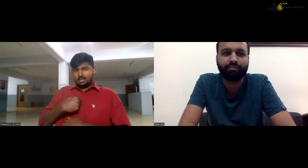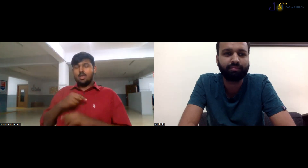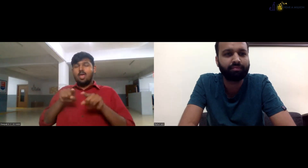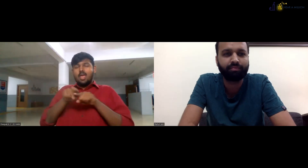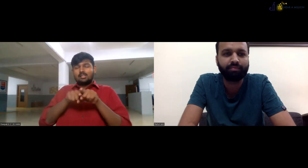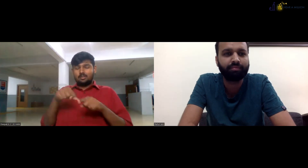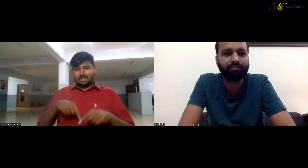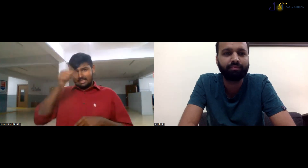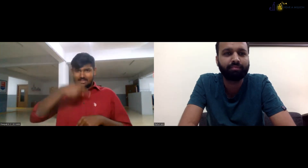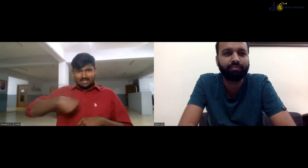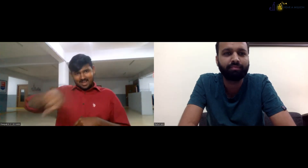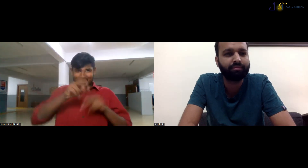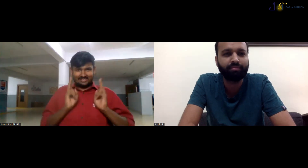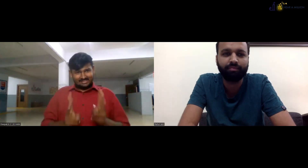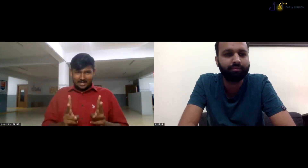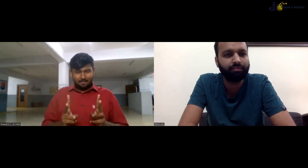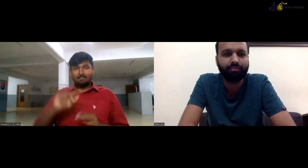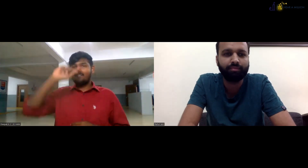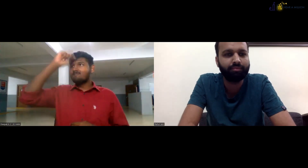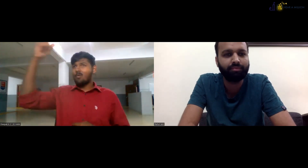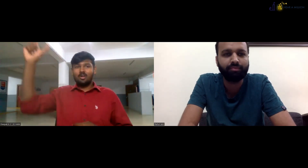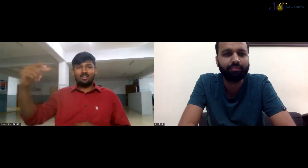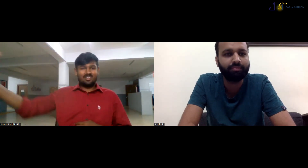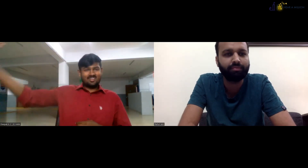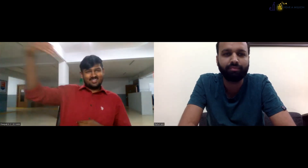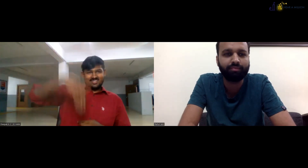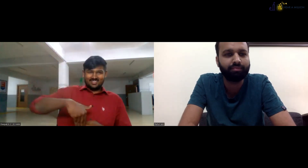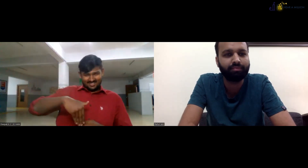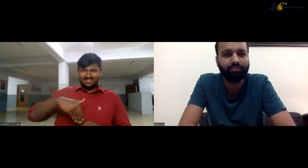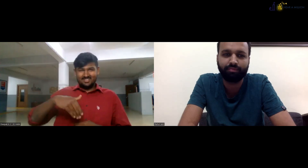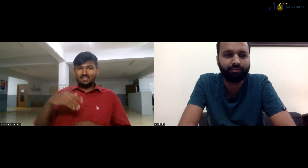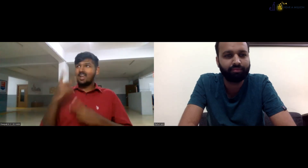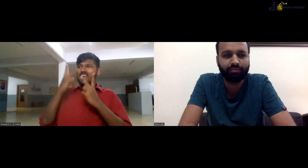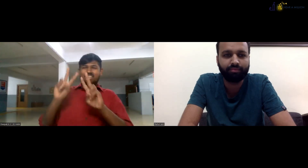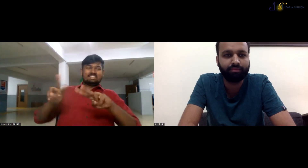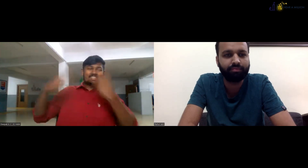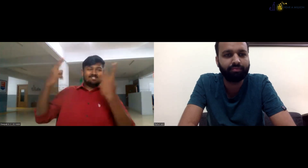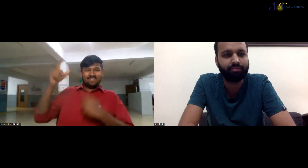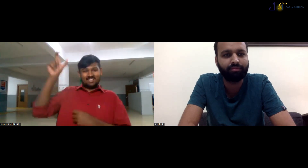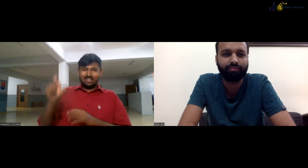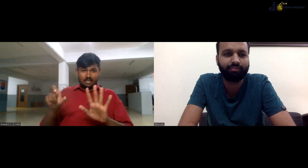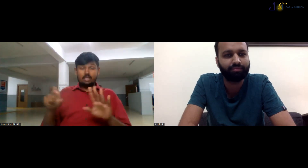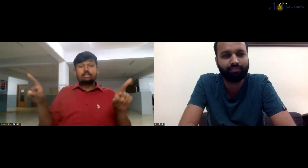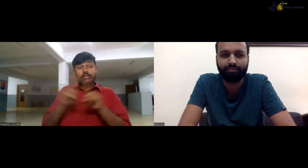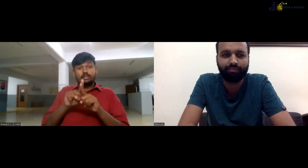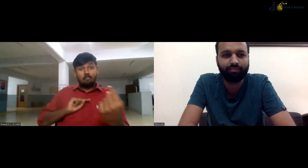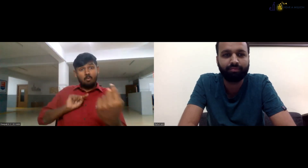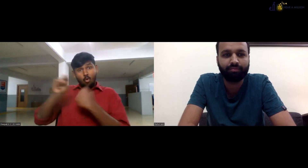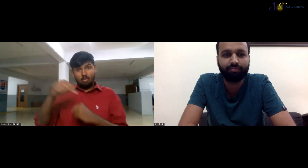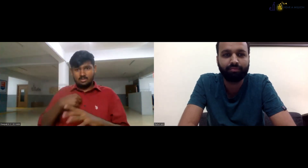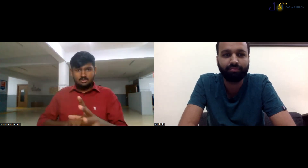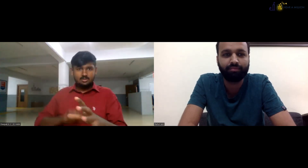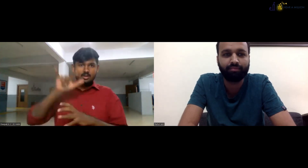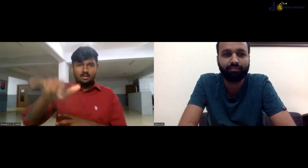how do you communicate with new people as a foreigner? So when you're, either ways, if you're an Indian, if